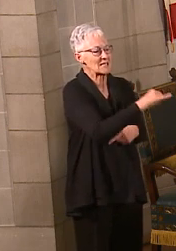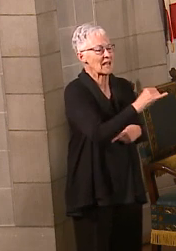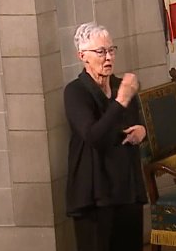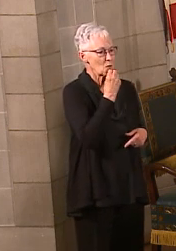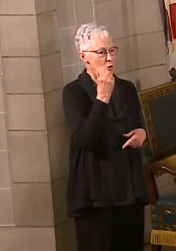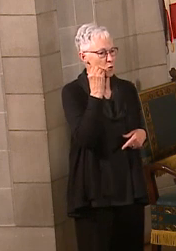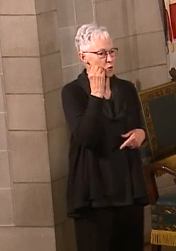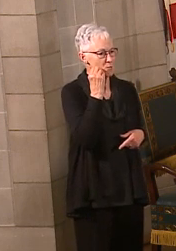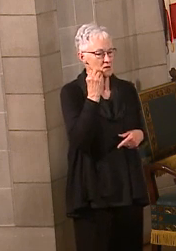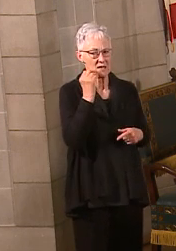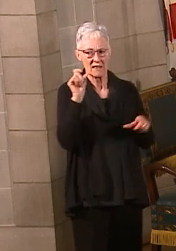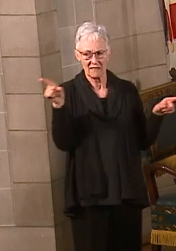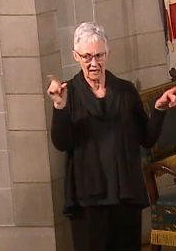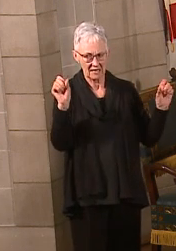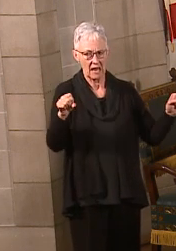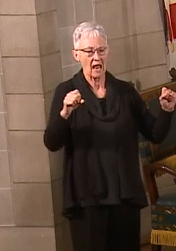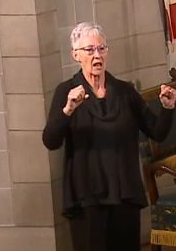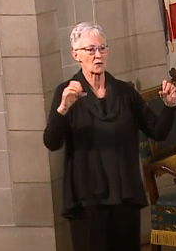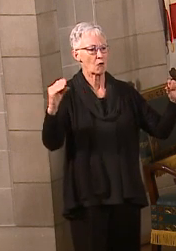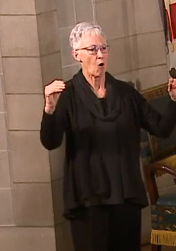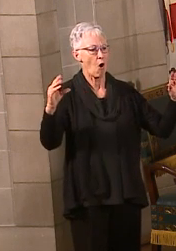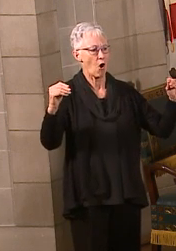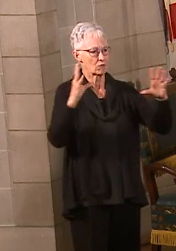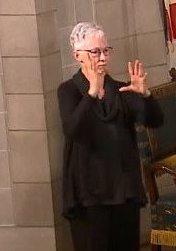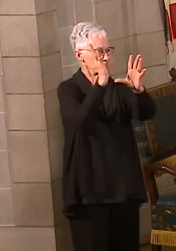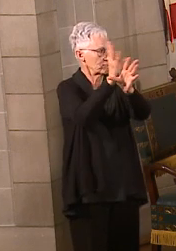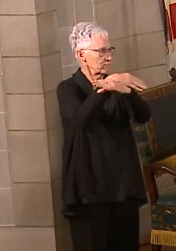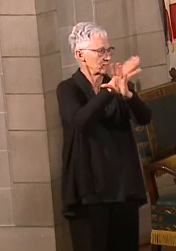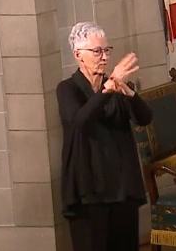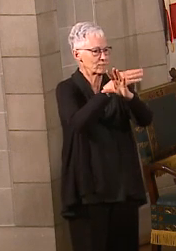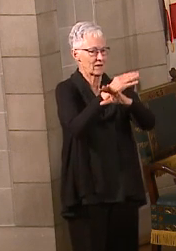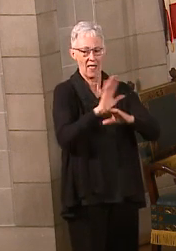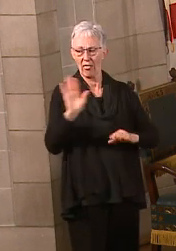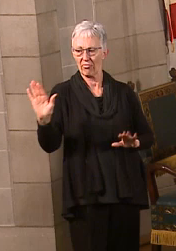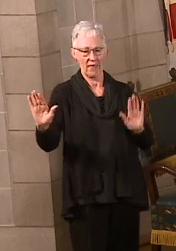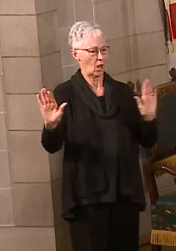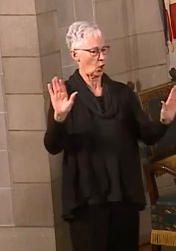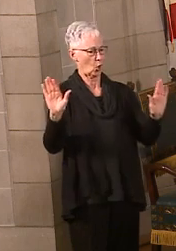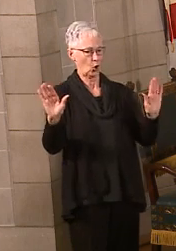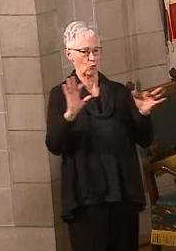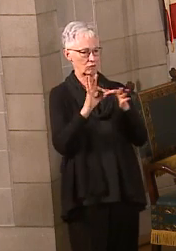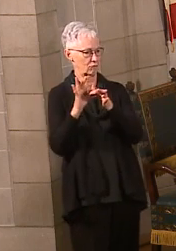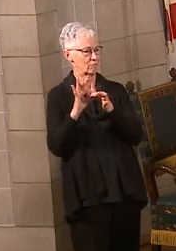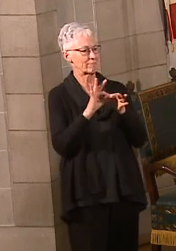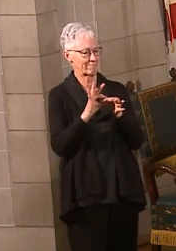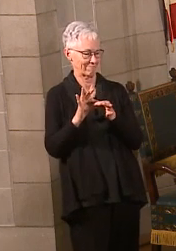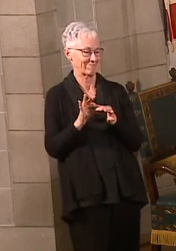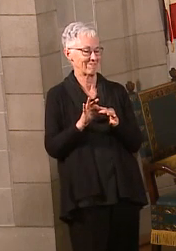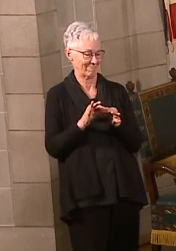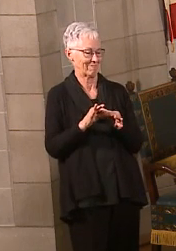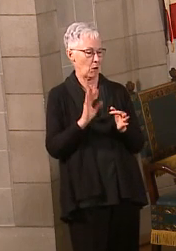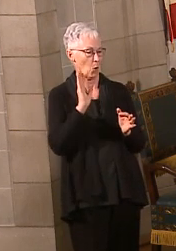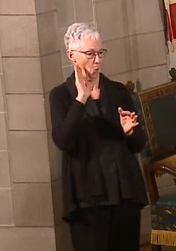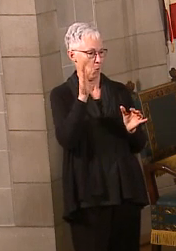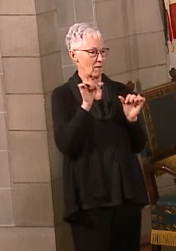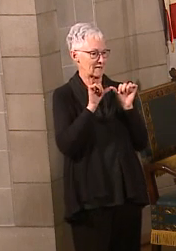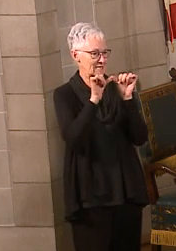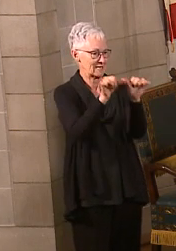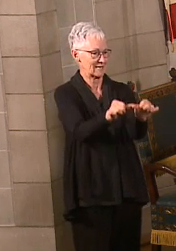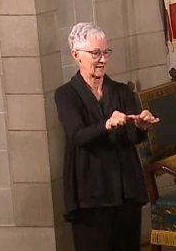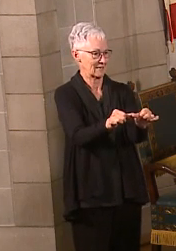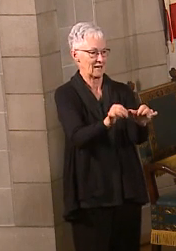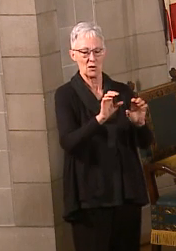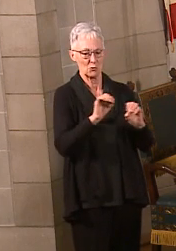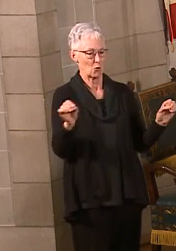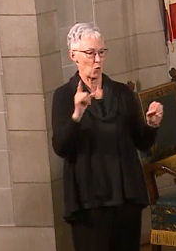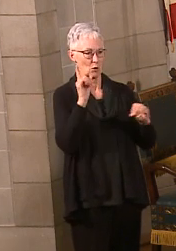use Zoom, something like that. Your relationship will survive. Look, everybody's going through the same thing. Nobody's gonna come and take your girlfriend